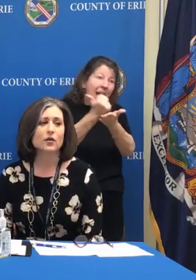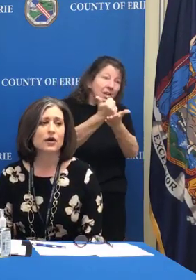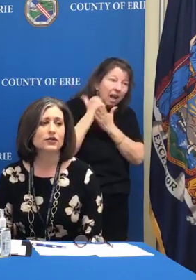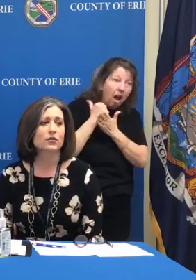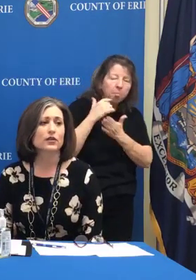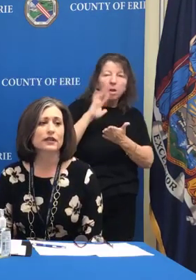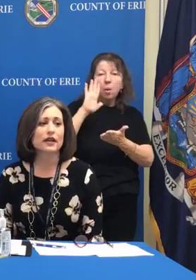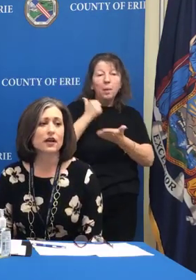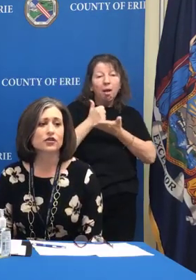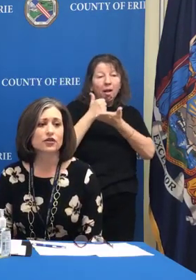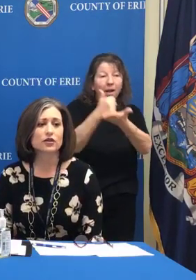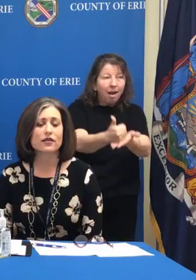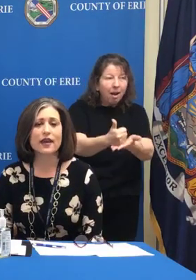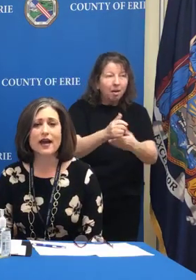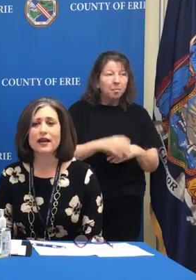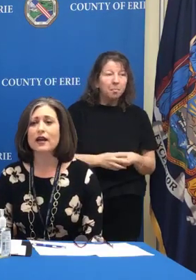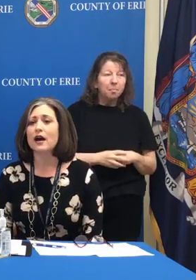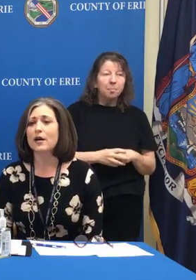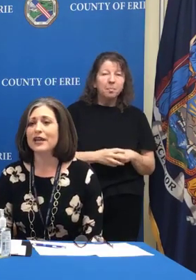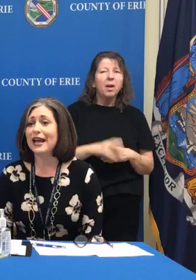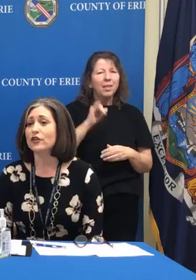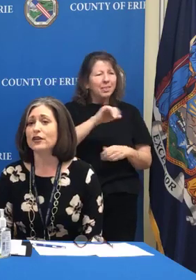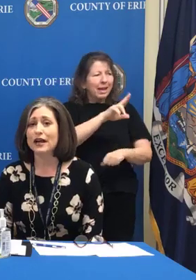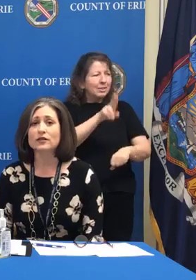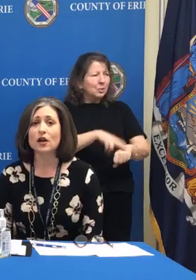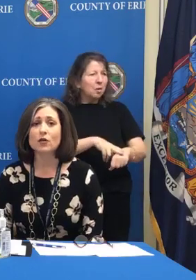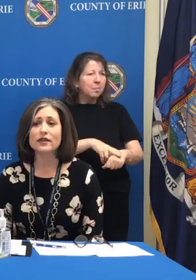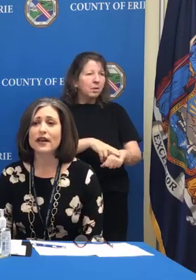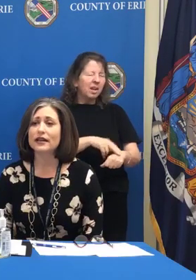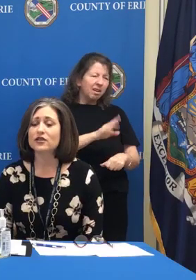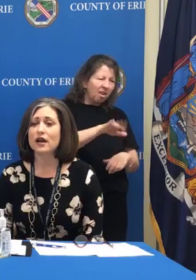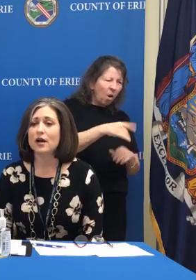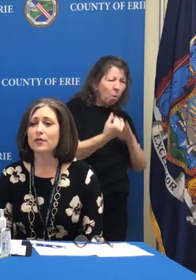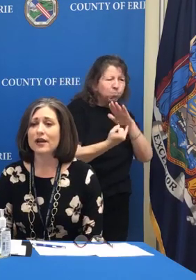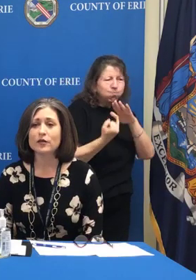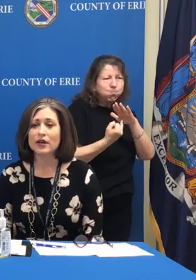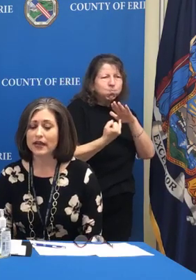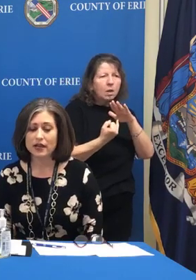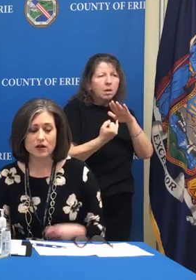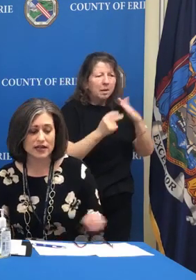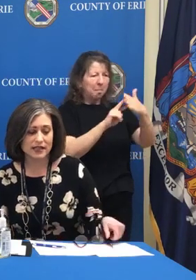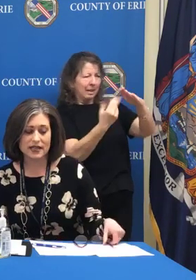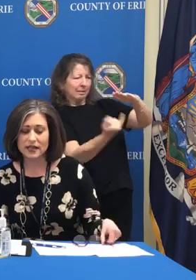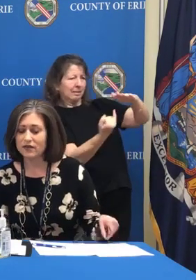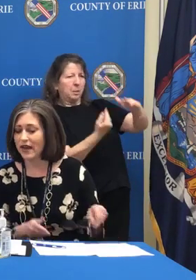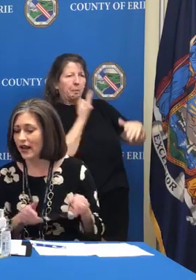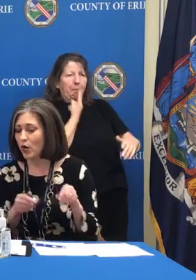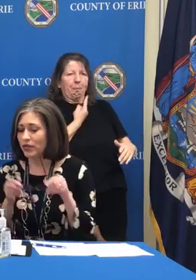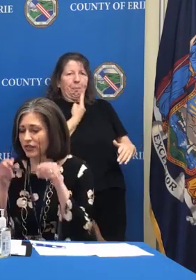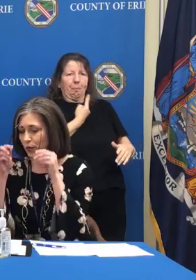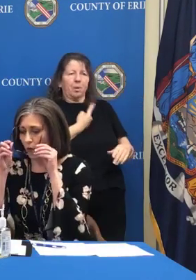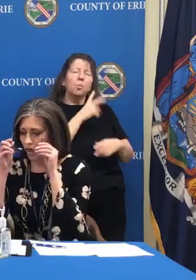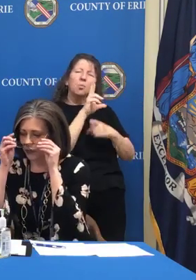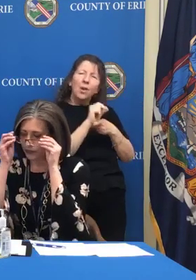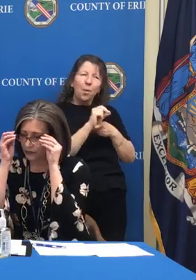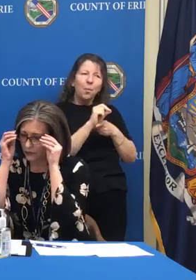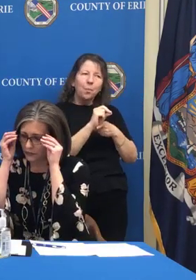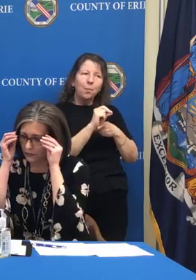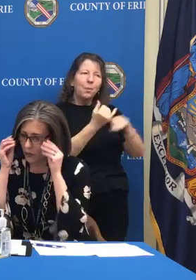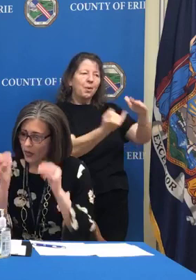and to also really assure that, again, you're not alone, that everybody here is in need of that help and